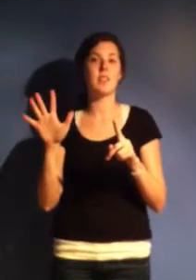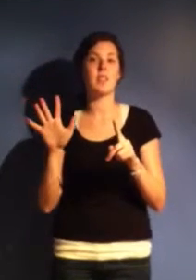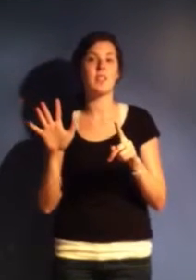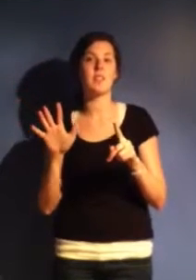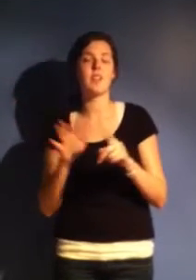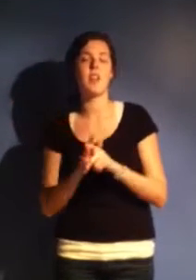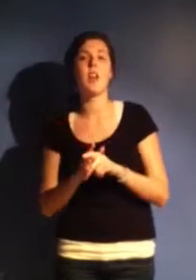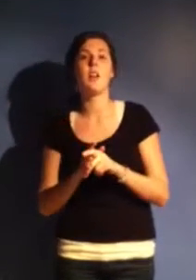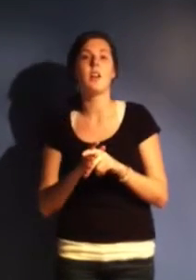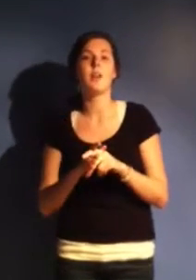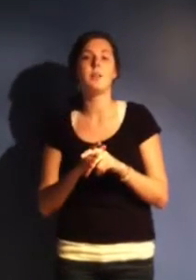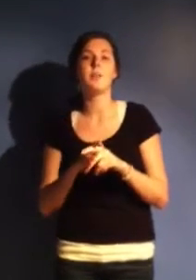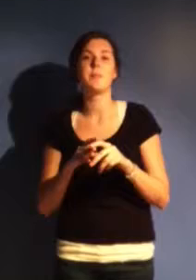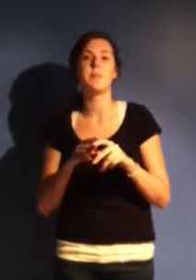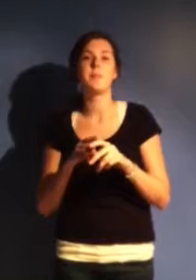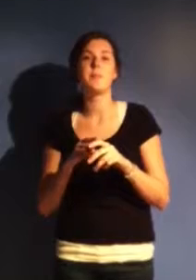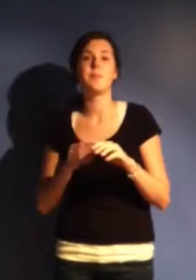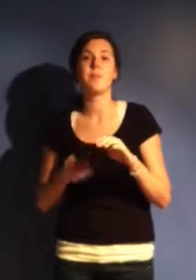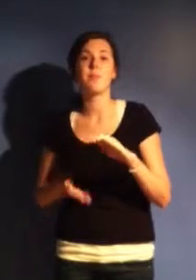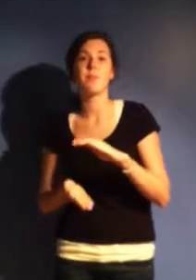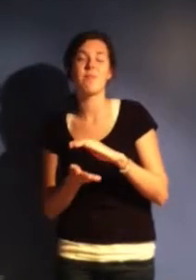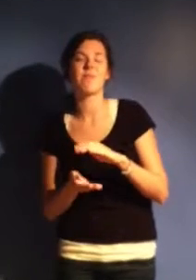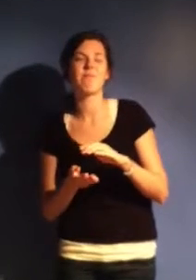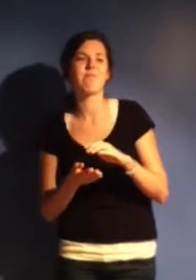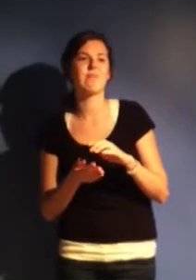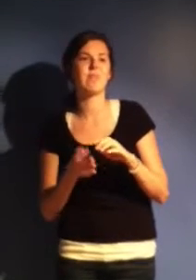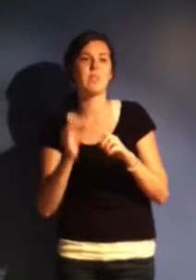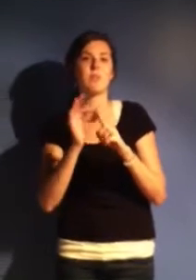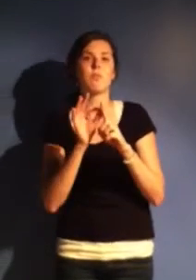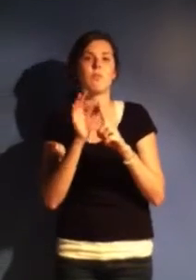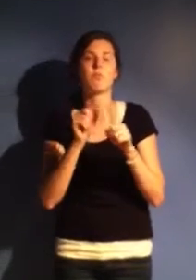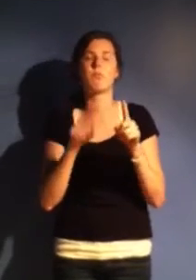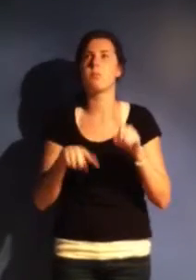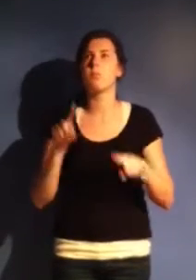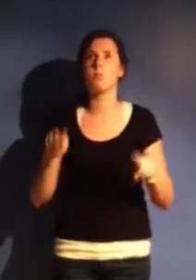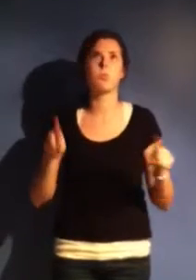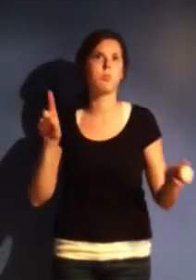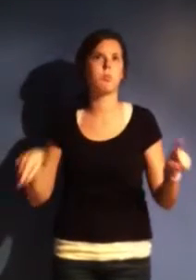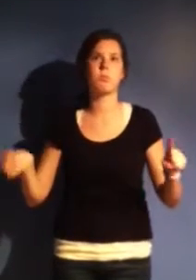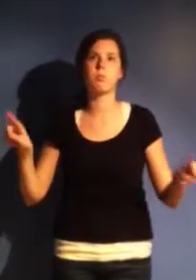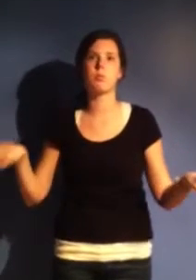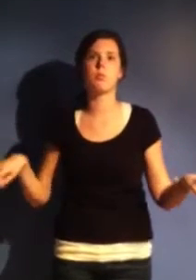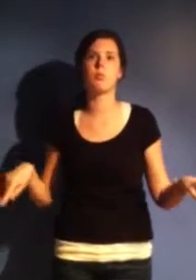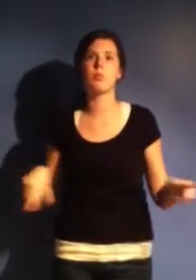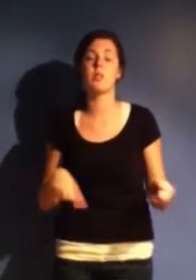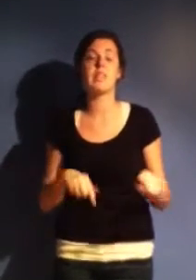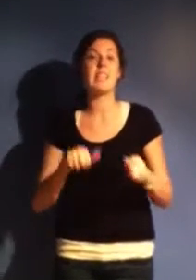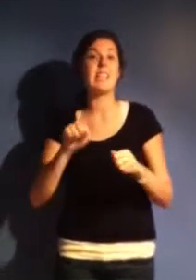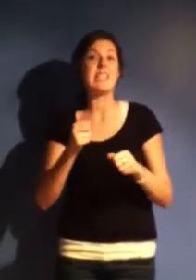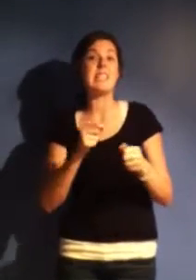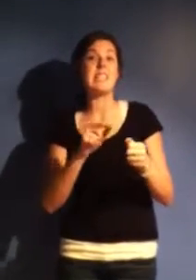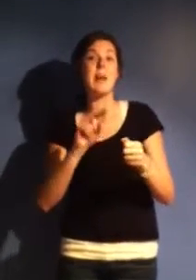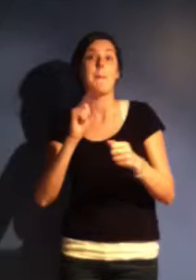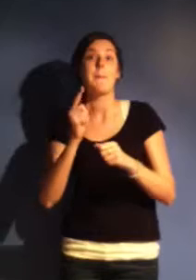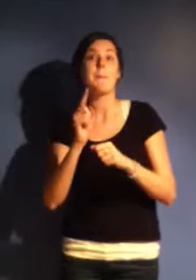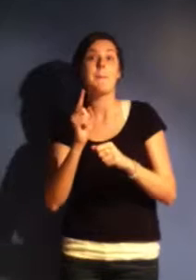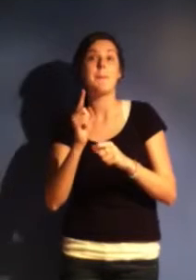it's a good idea to keep an eye on it after 10 minutes. It will brown fairly quickly, and sometimes the cheese will